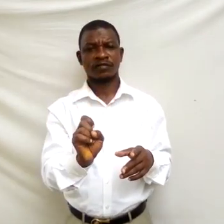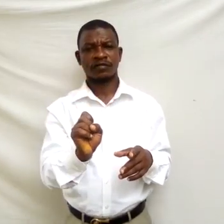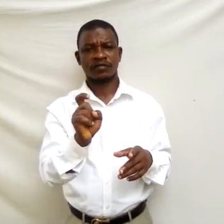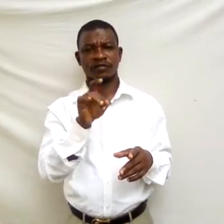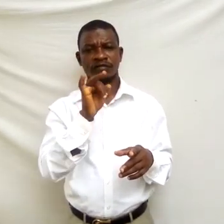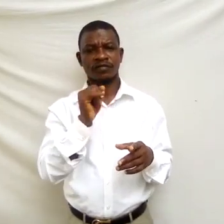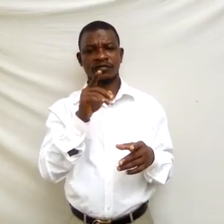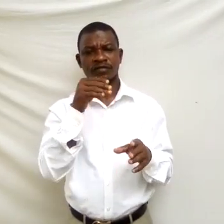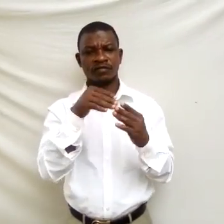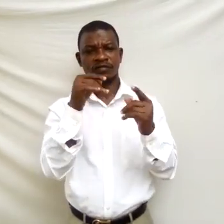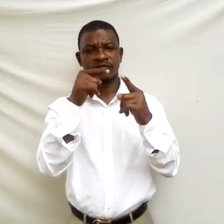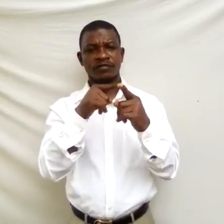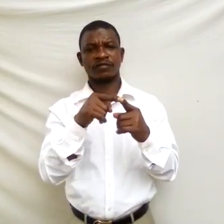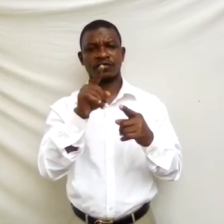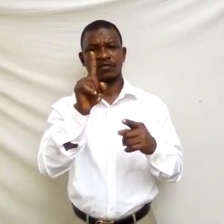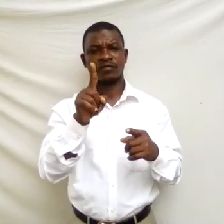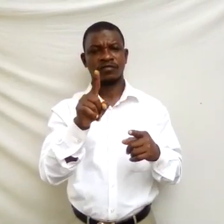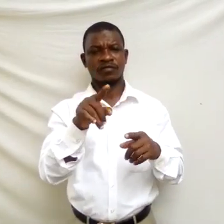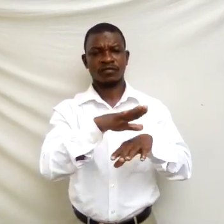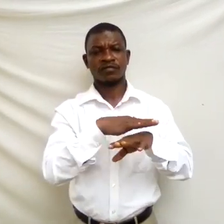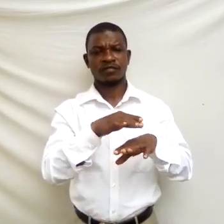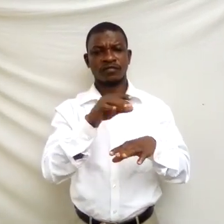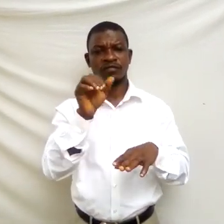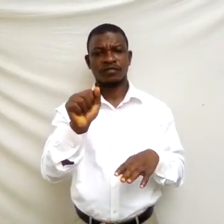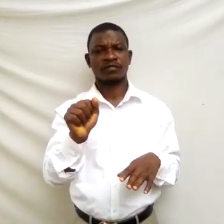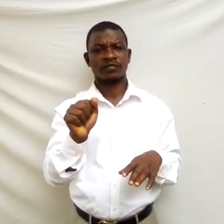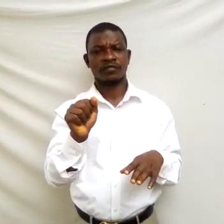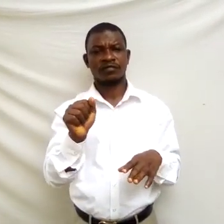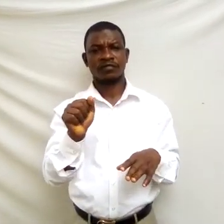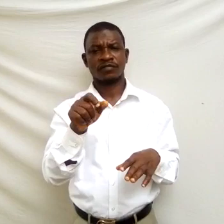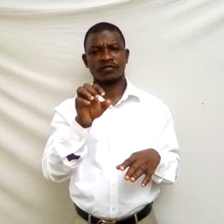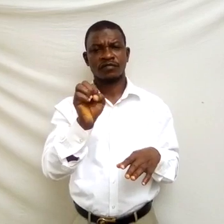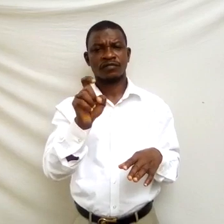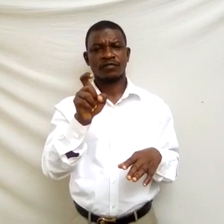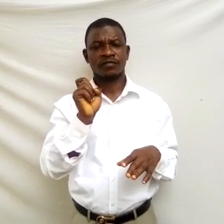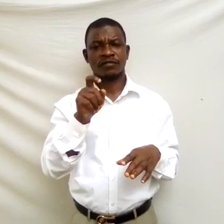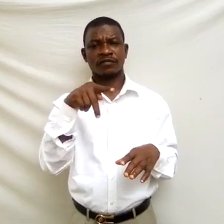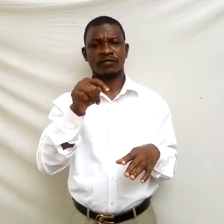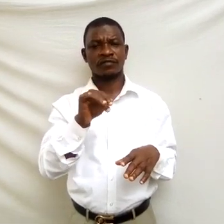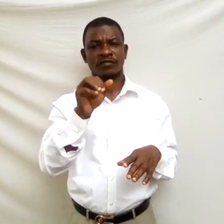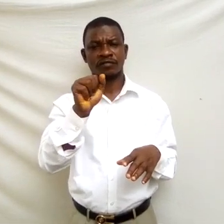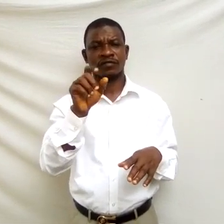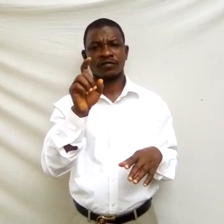to 1 over a exponential ax plus c.